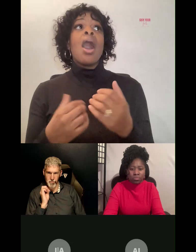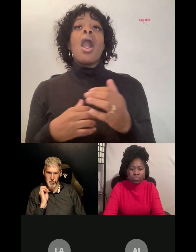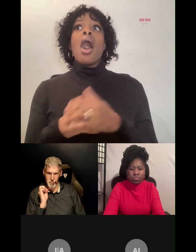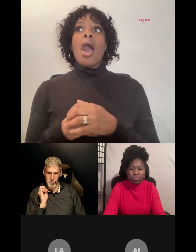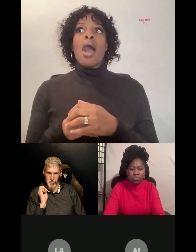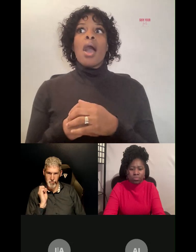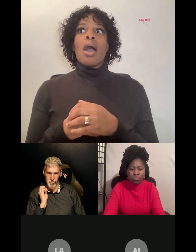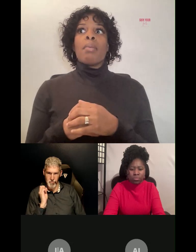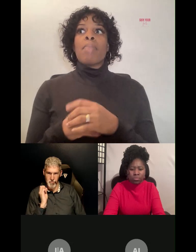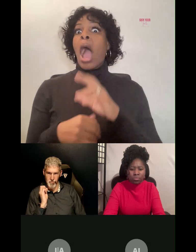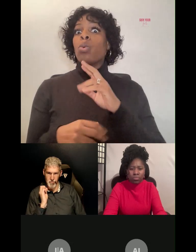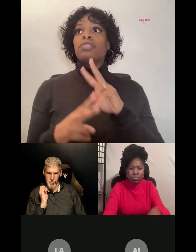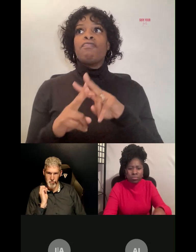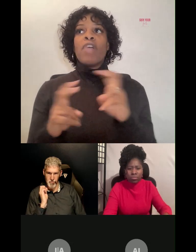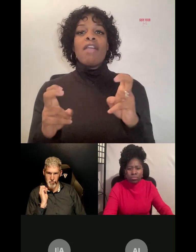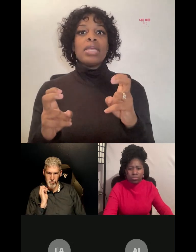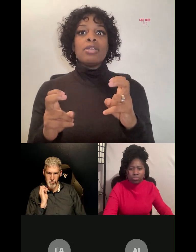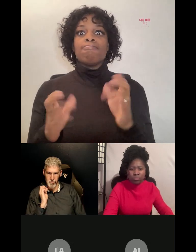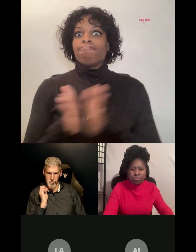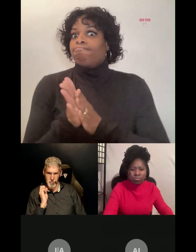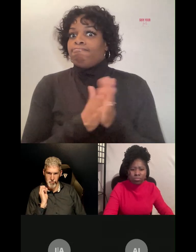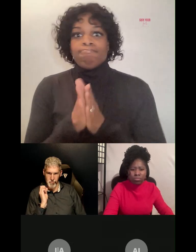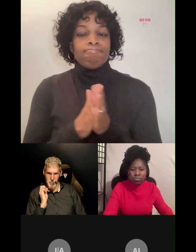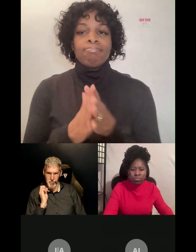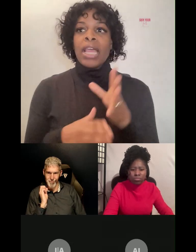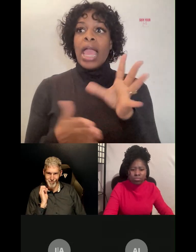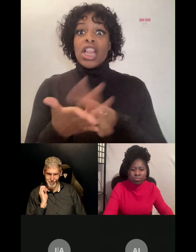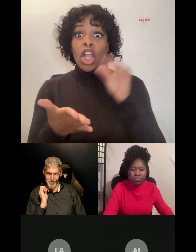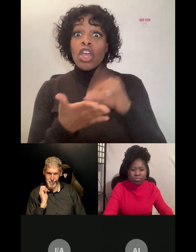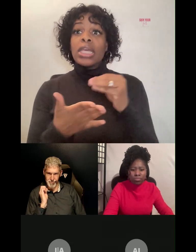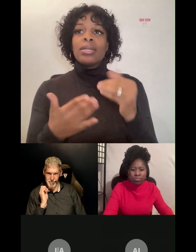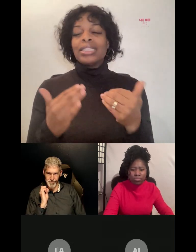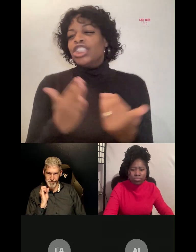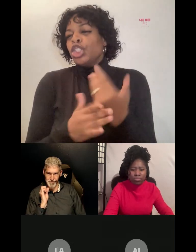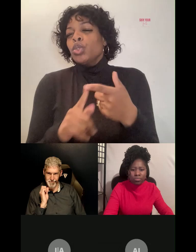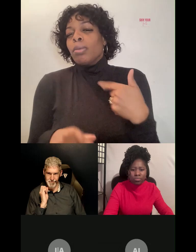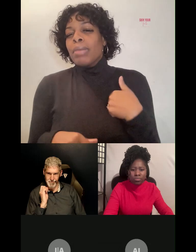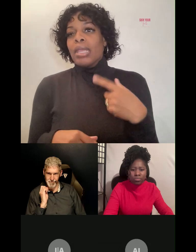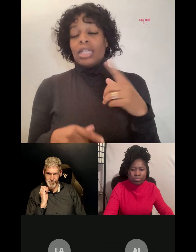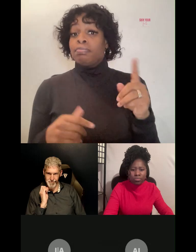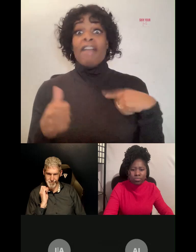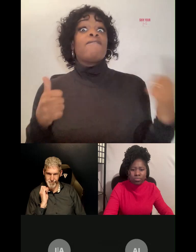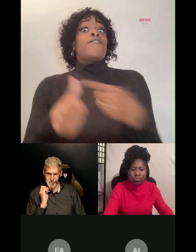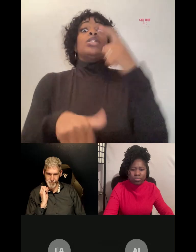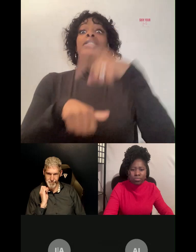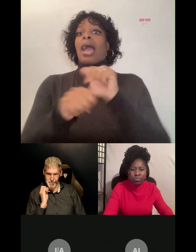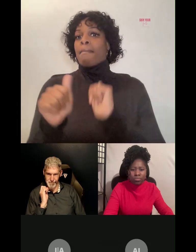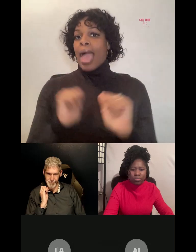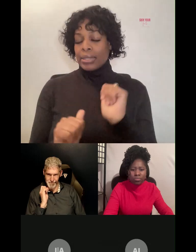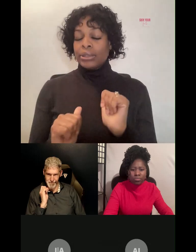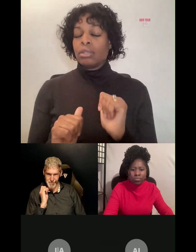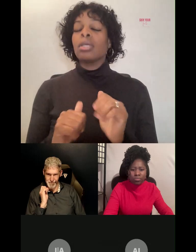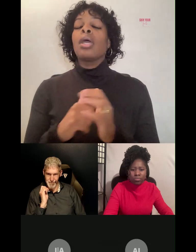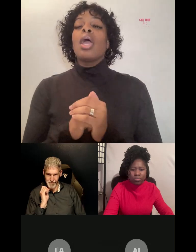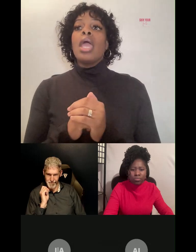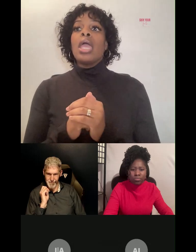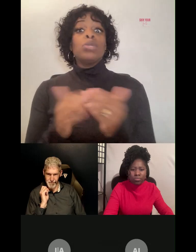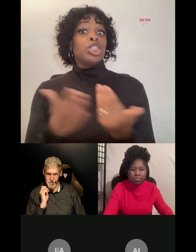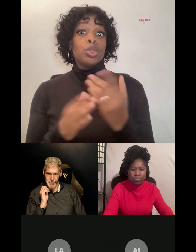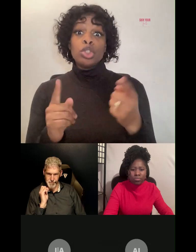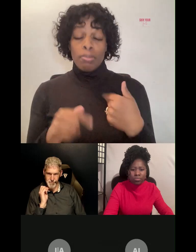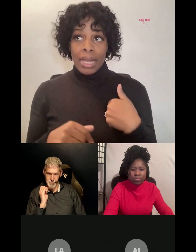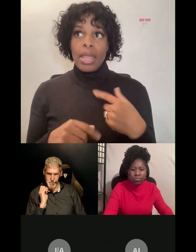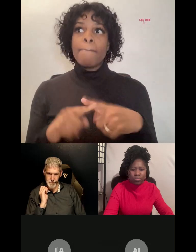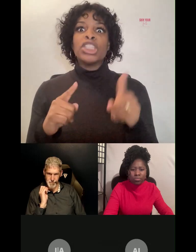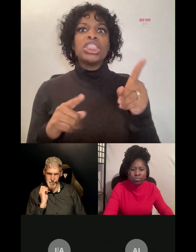class, I was very learning. It's new to me. It's my first time acting. It